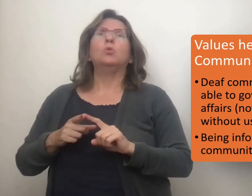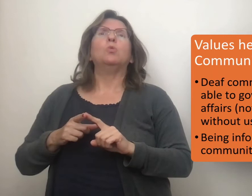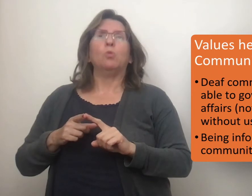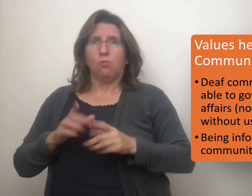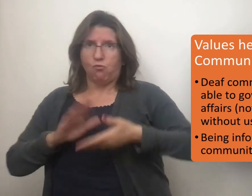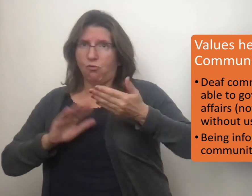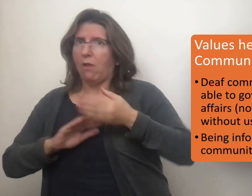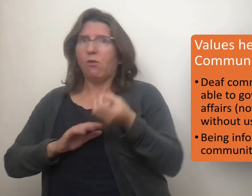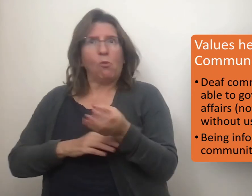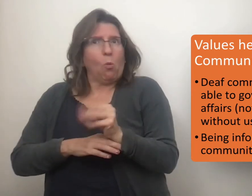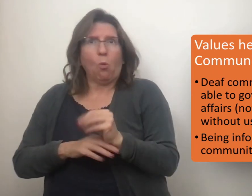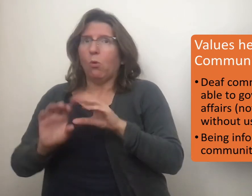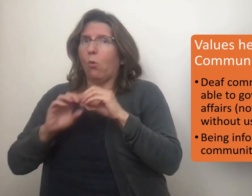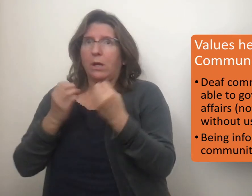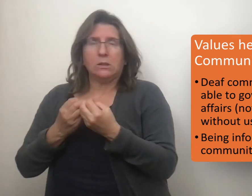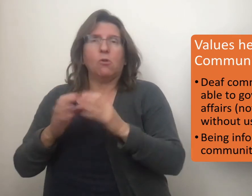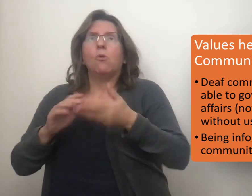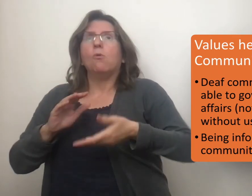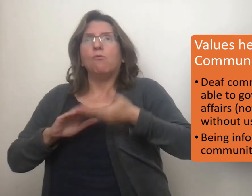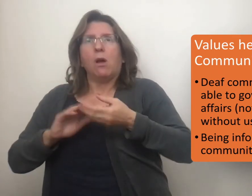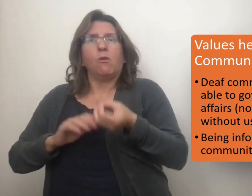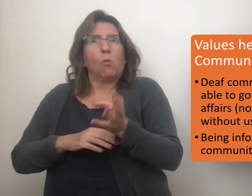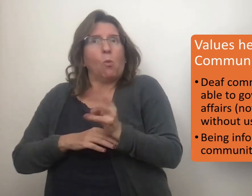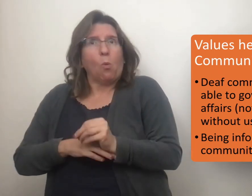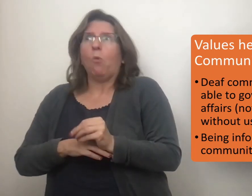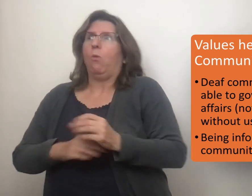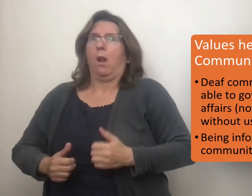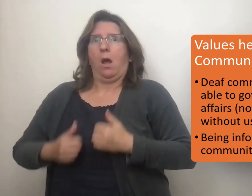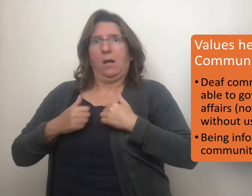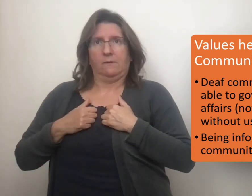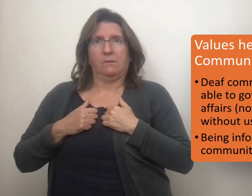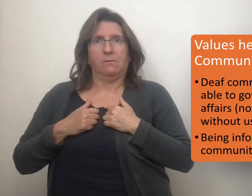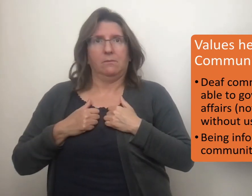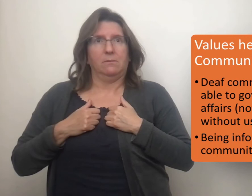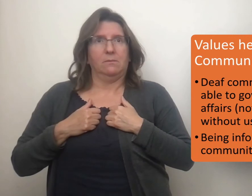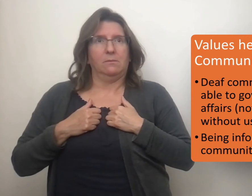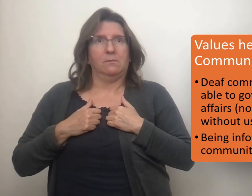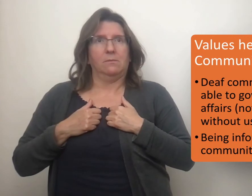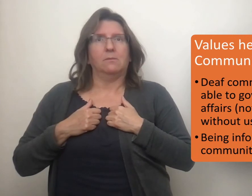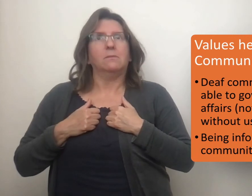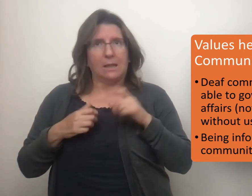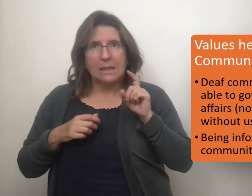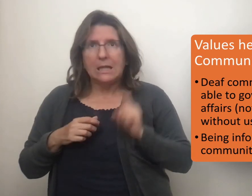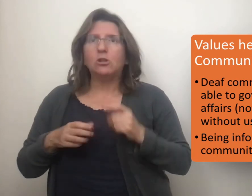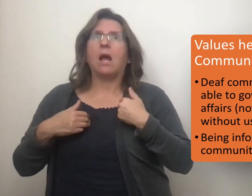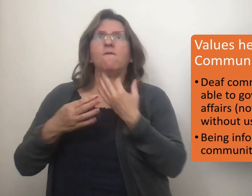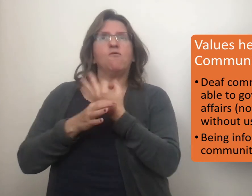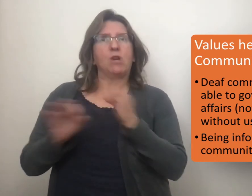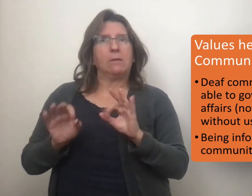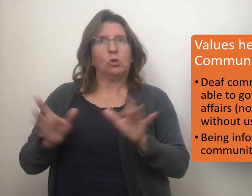Within the community, they would have a wide network of contacts, resources, and supports. They do